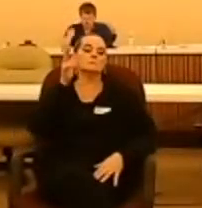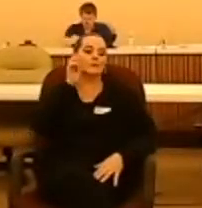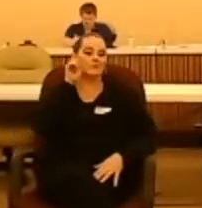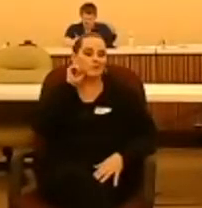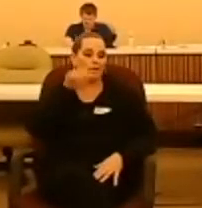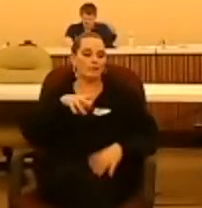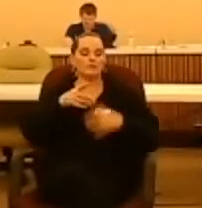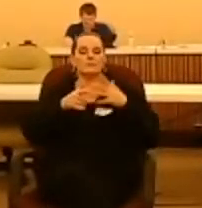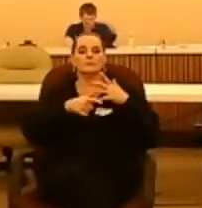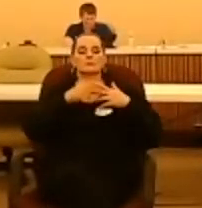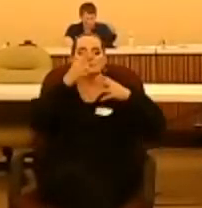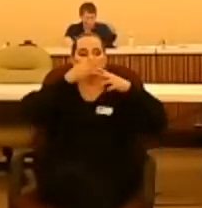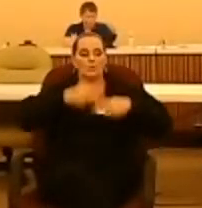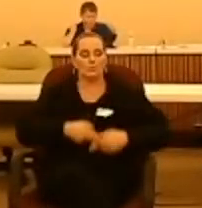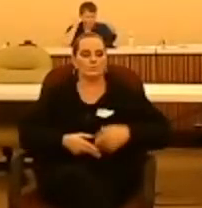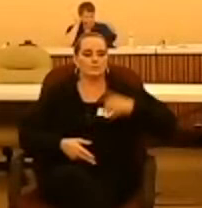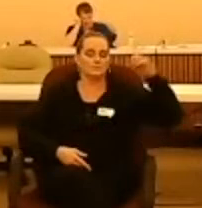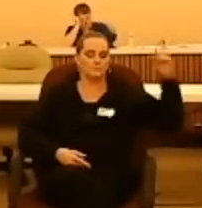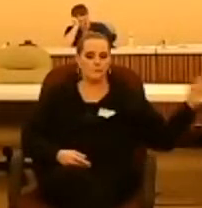Hearing none, please call the roll.